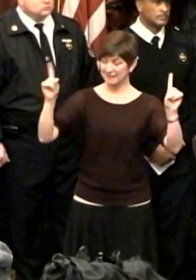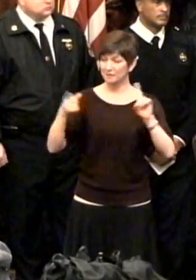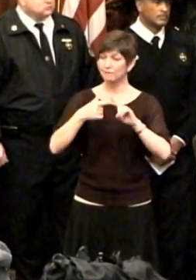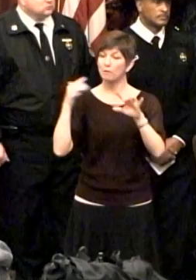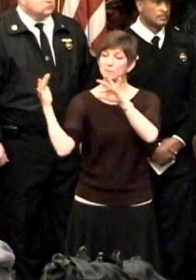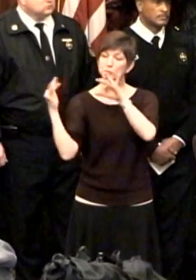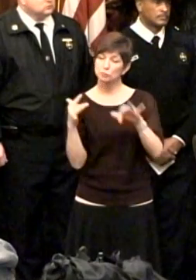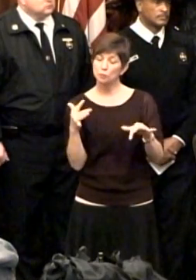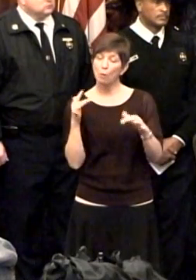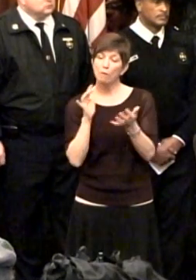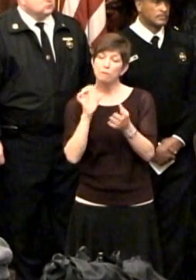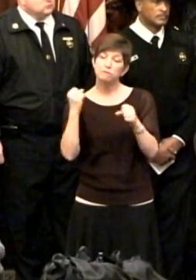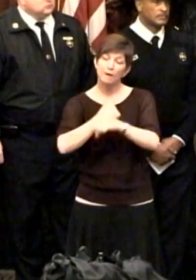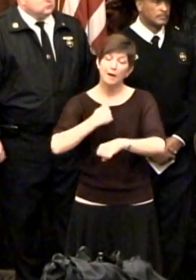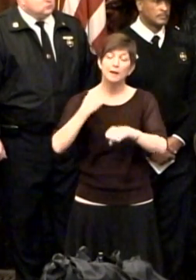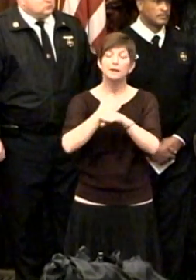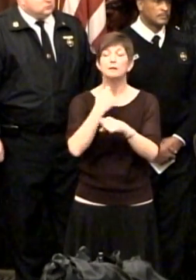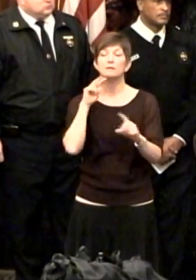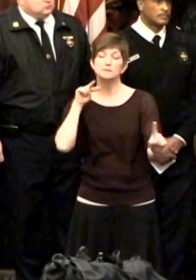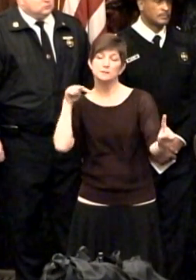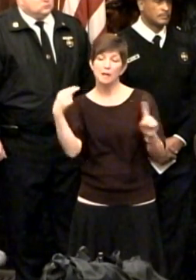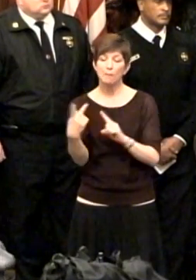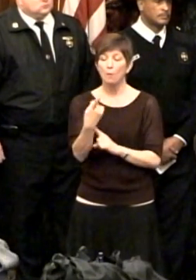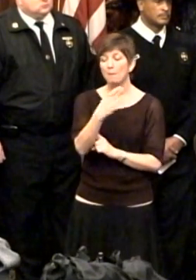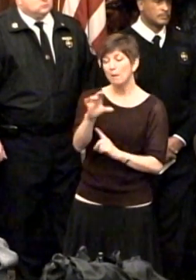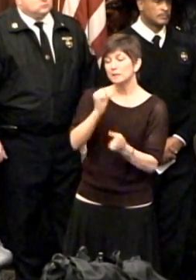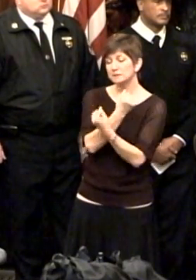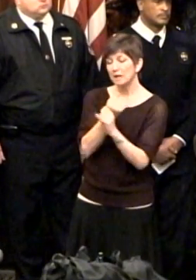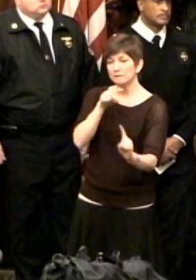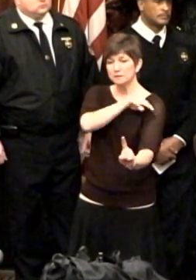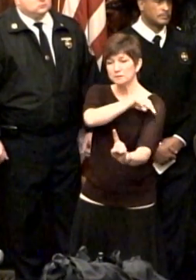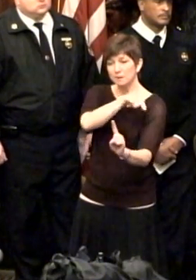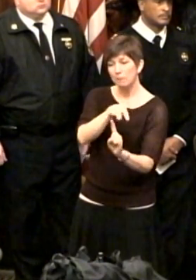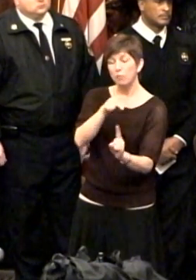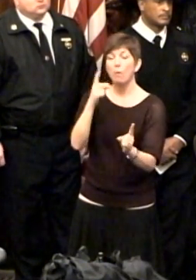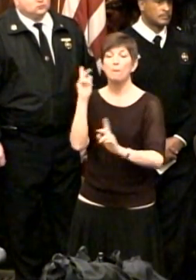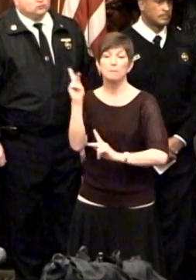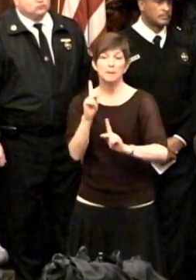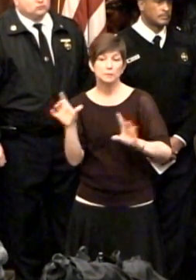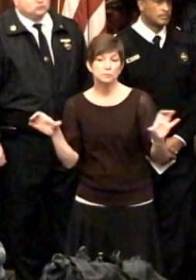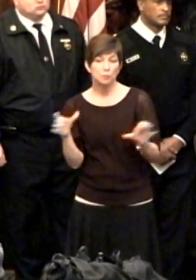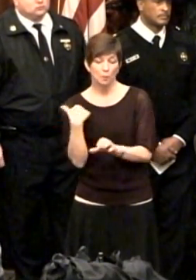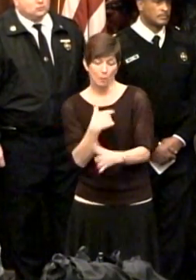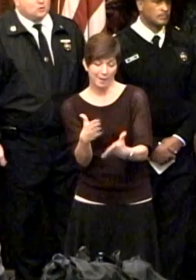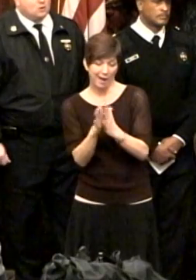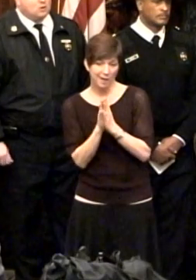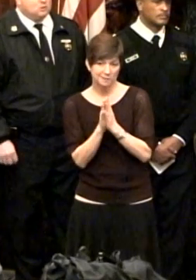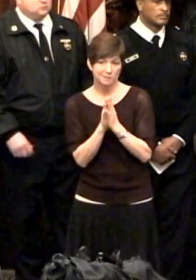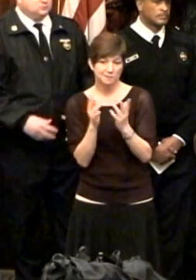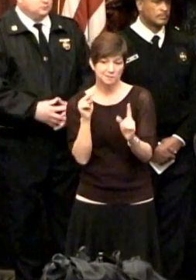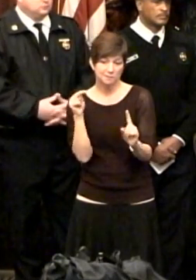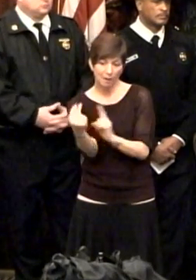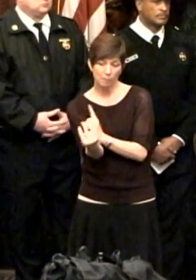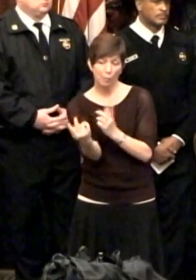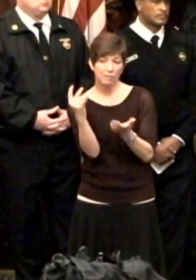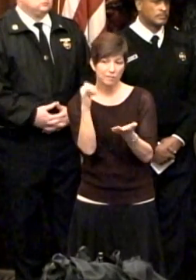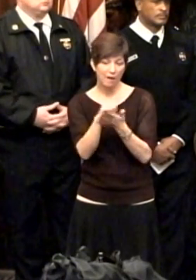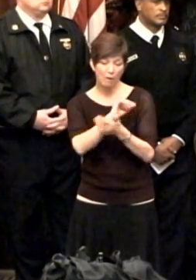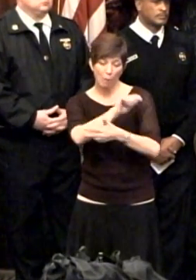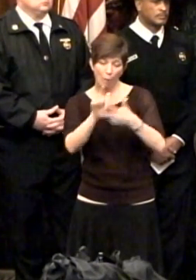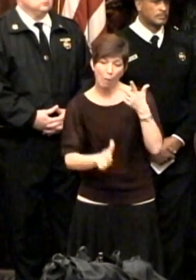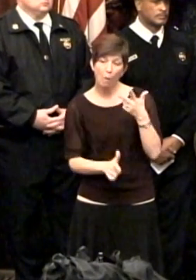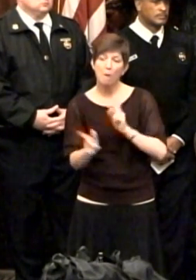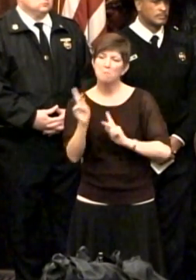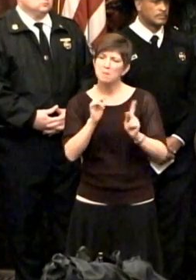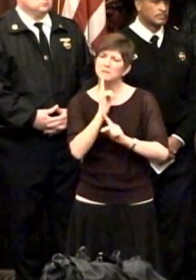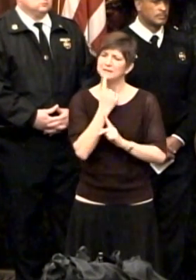fighting standpoint, from a public safety standpoint, from people actually doing what we ask them to do standpoint, I think folks take it seriously